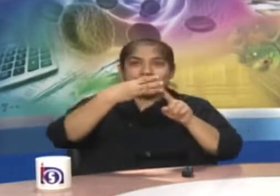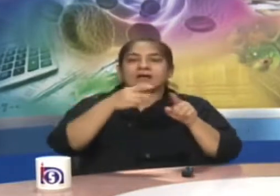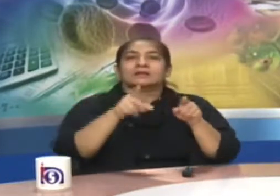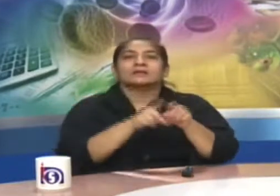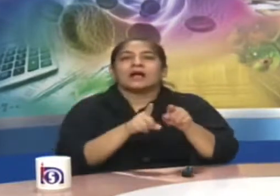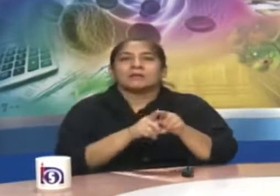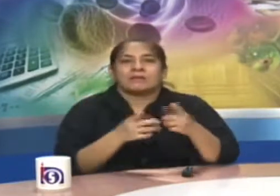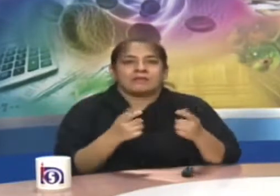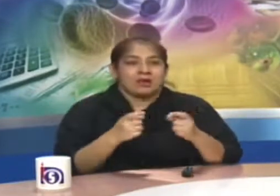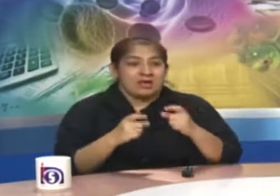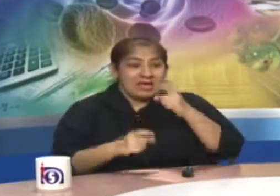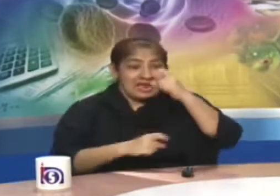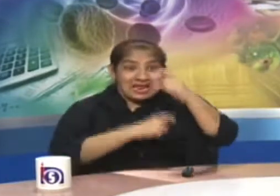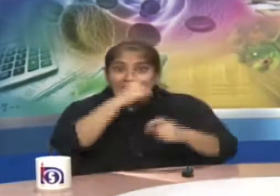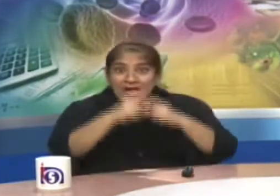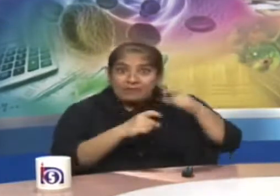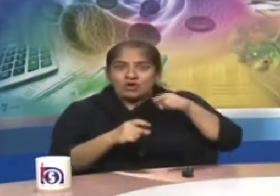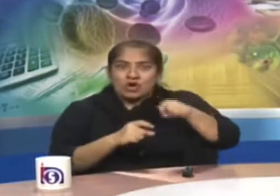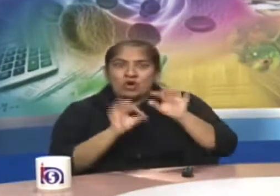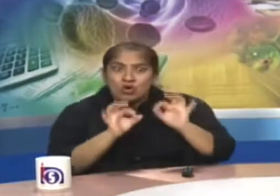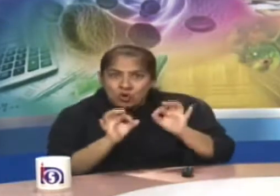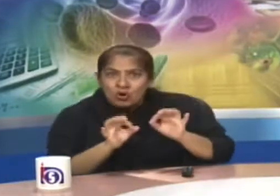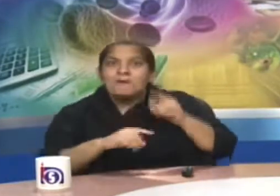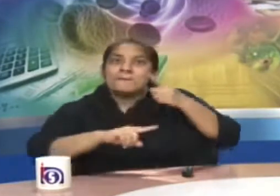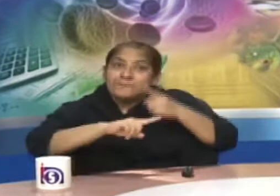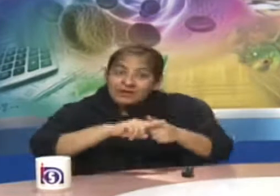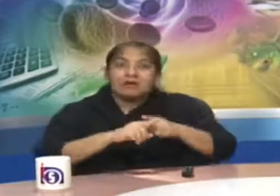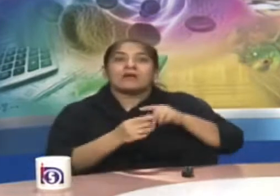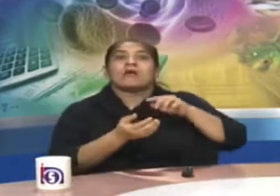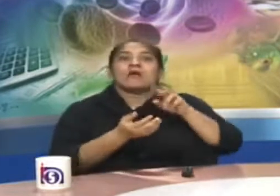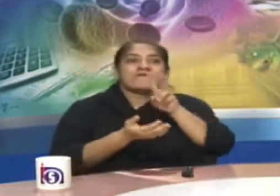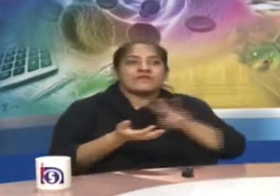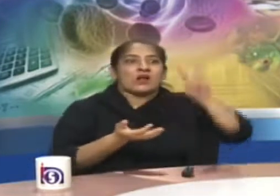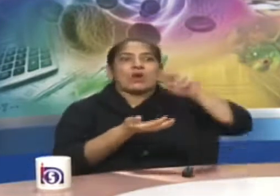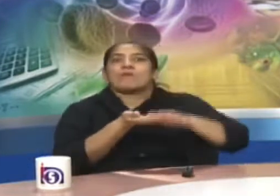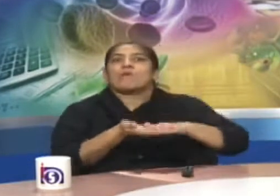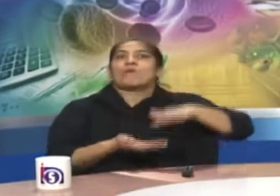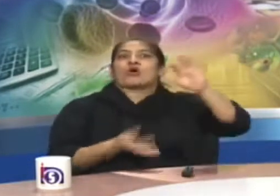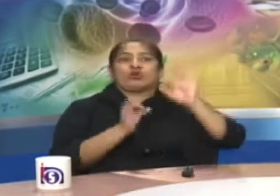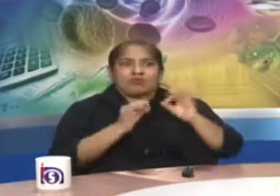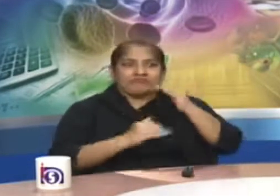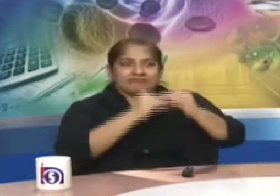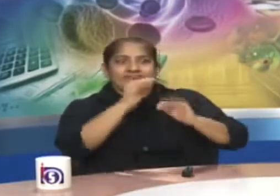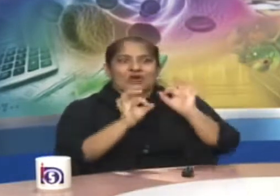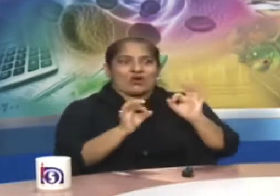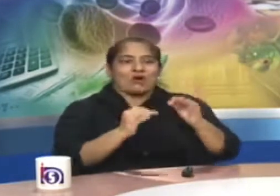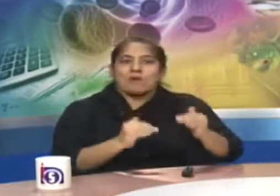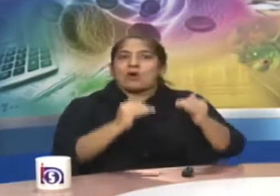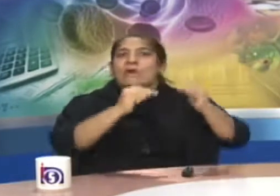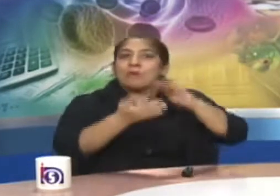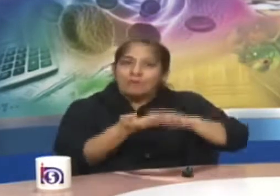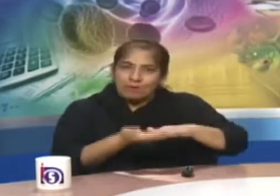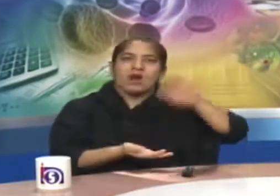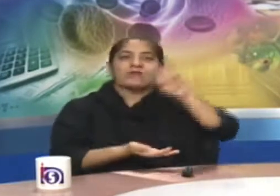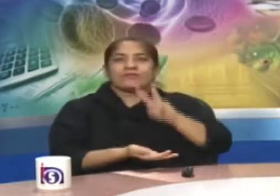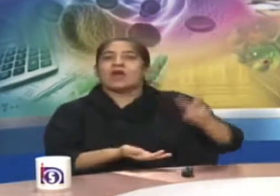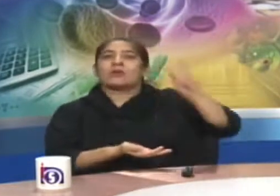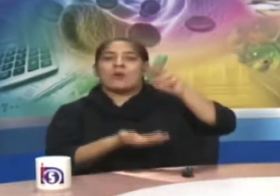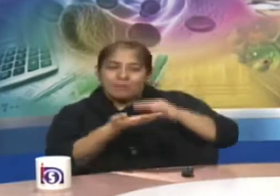The third advantage to the company is the companies have higher value.